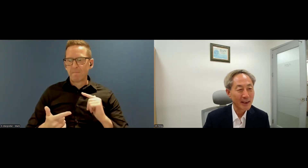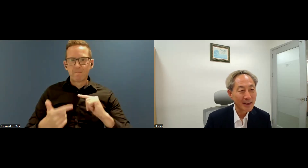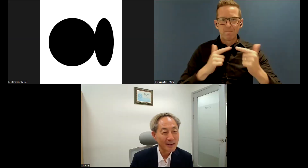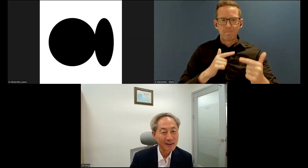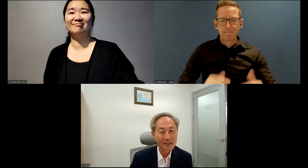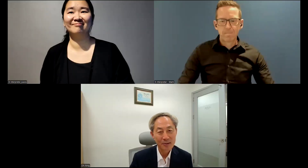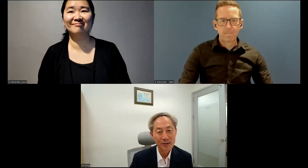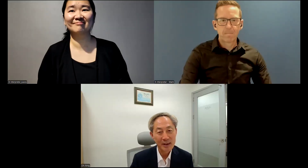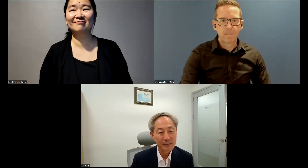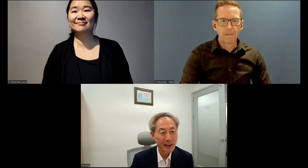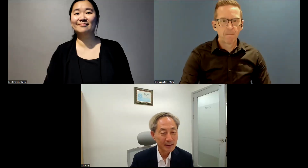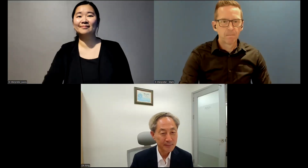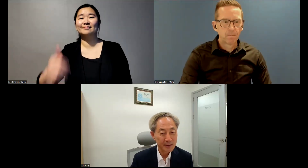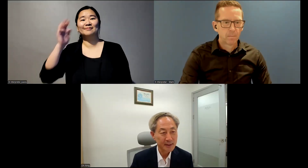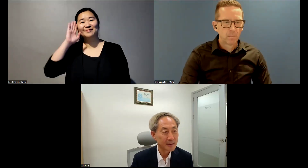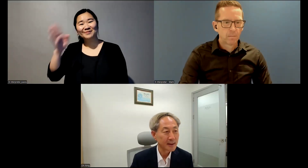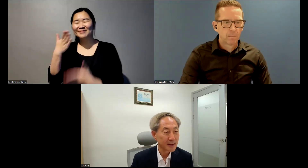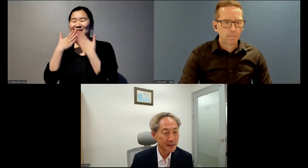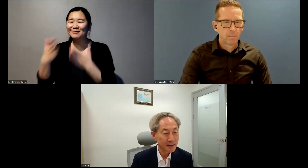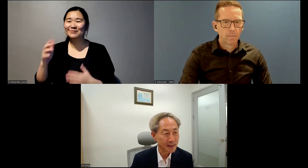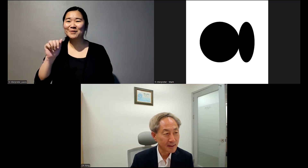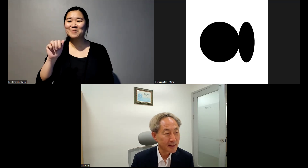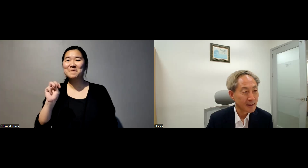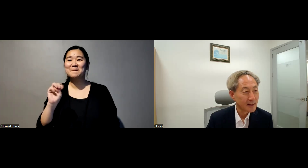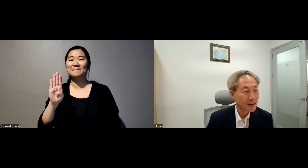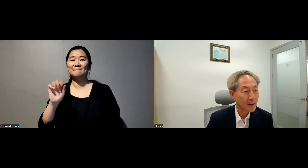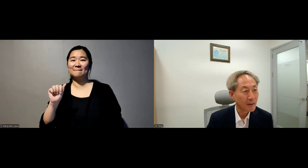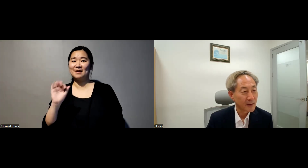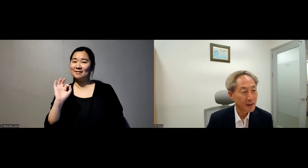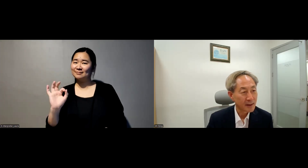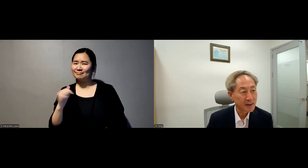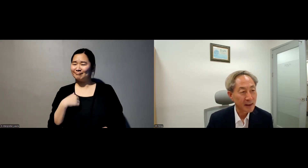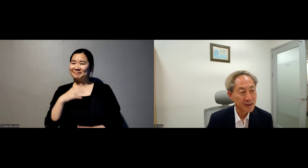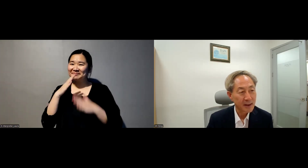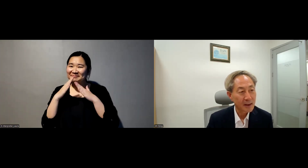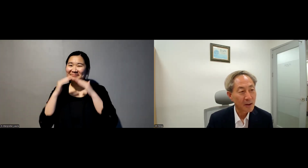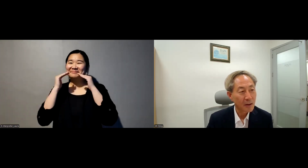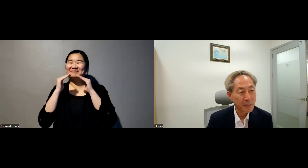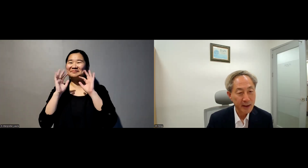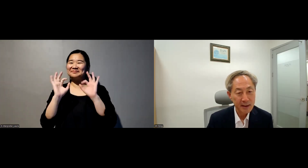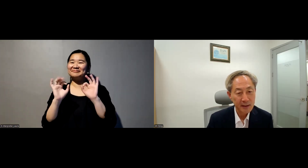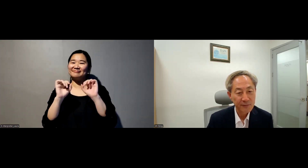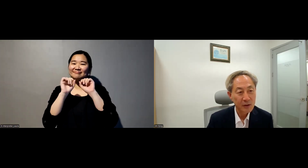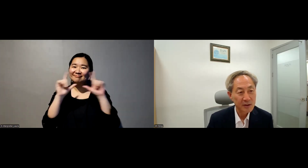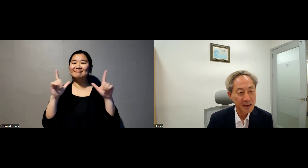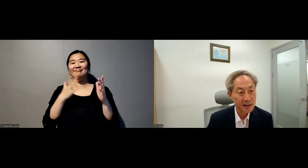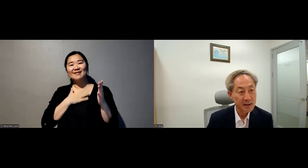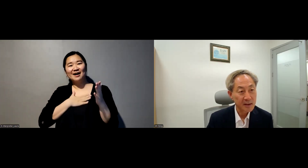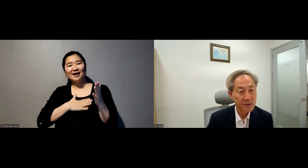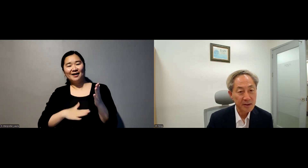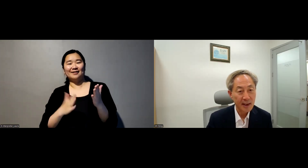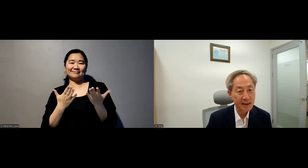I'm happy to share my experiences of international cooperation for